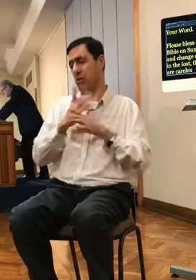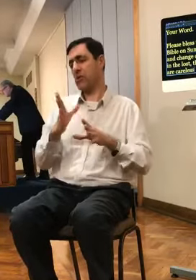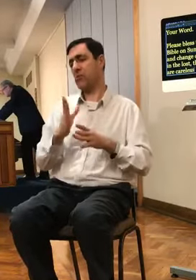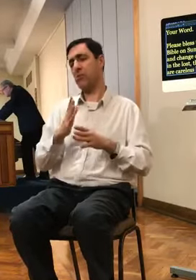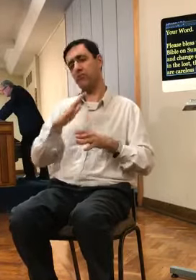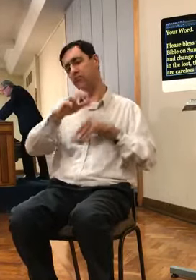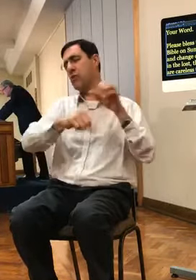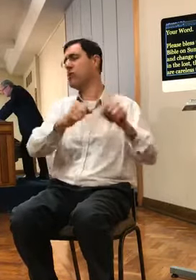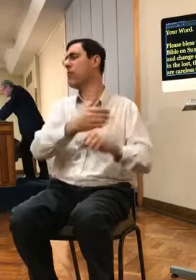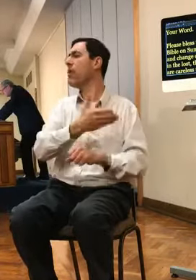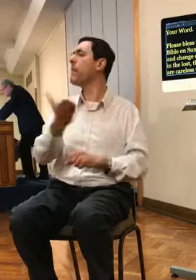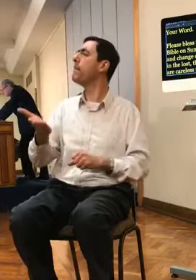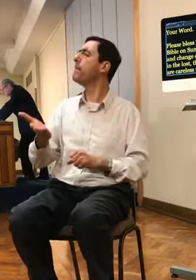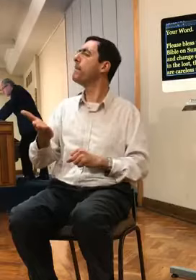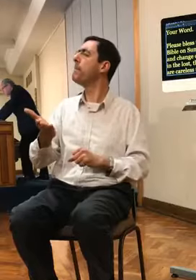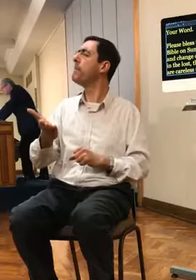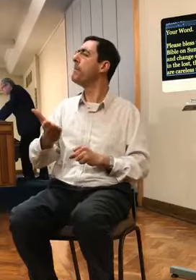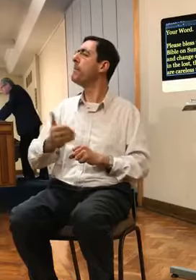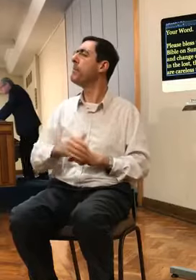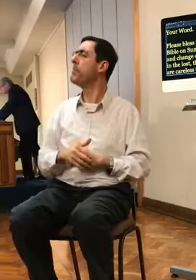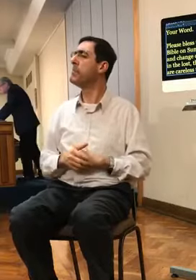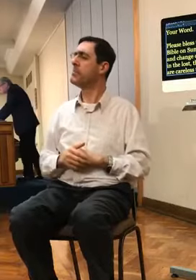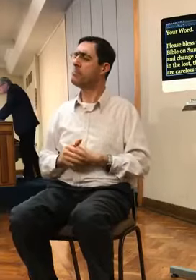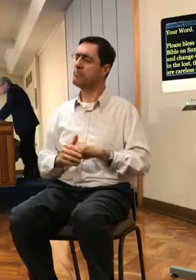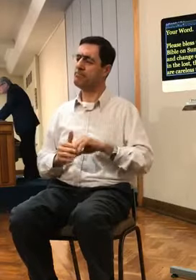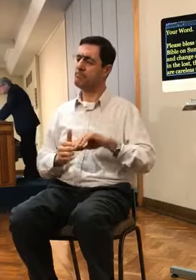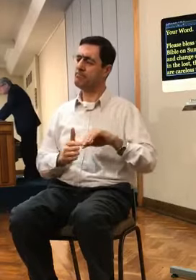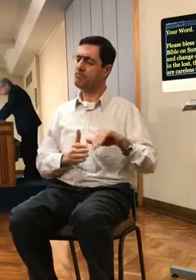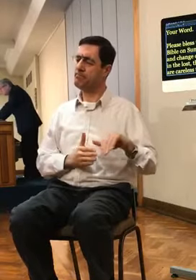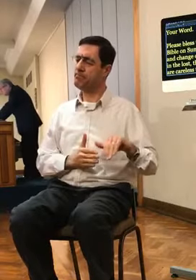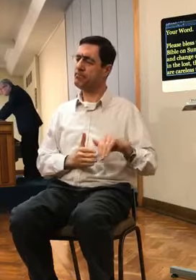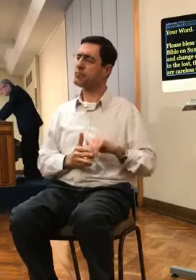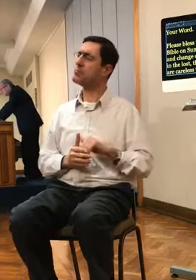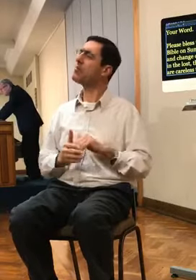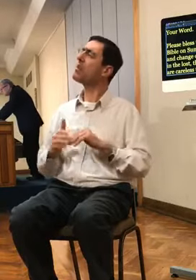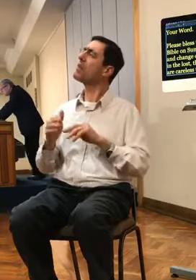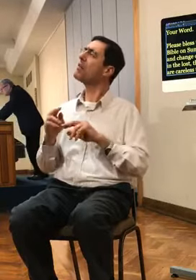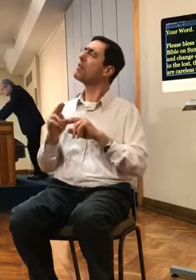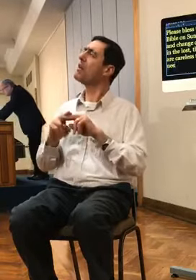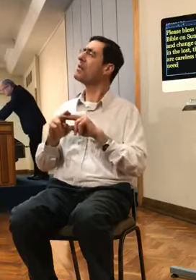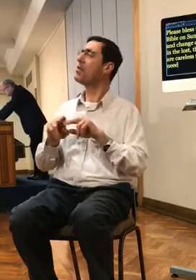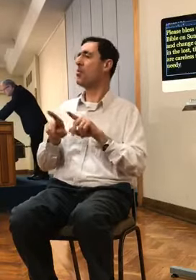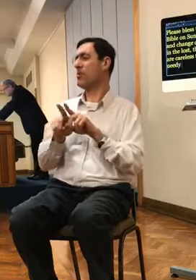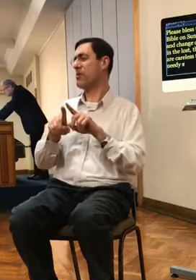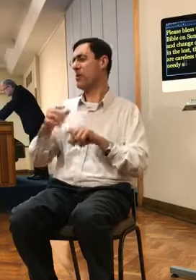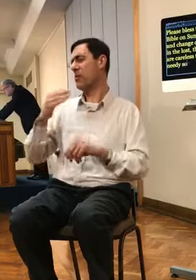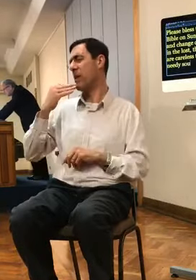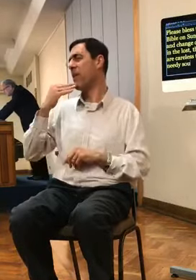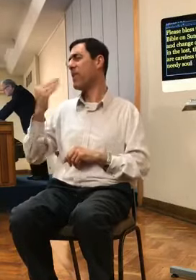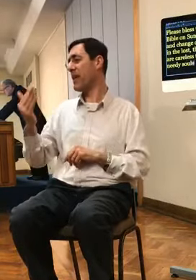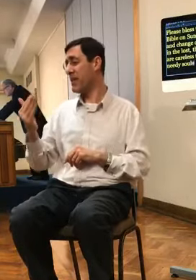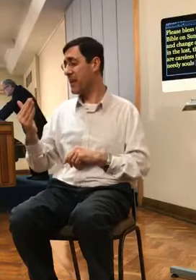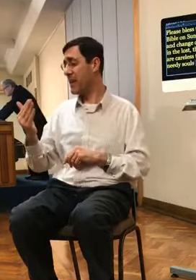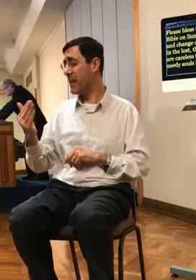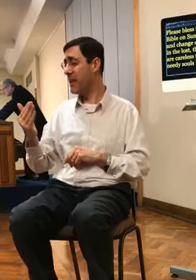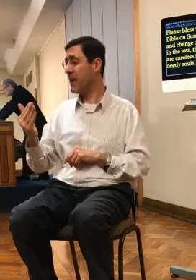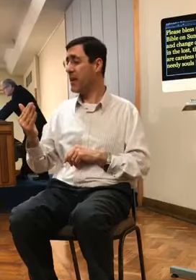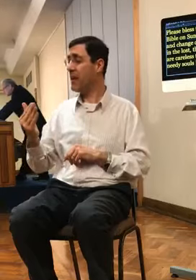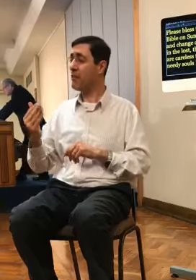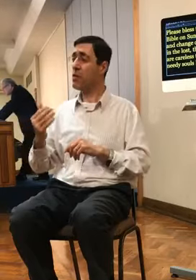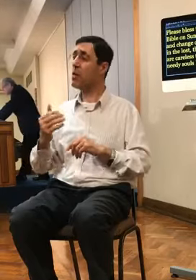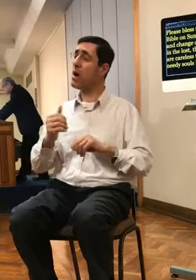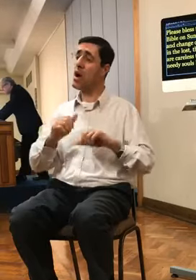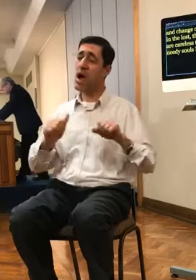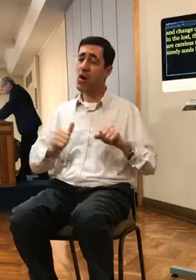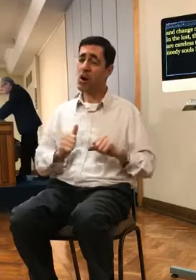needy souls. And, O Lord, how we thank thee for the great ministry thou hast given us to children and young